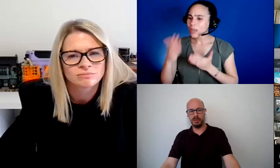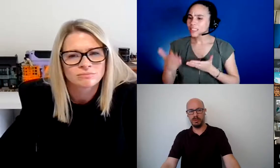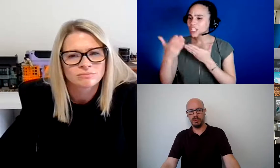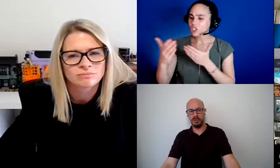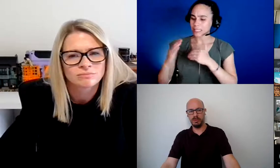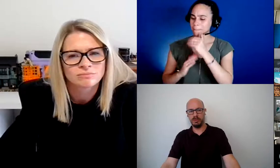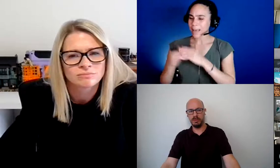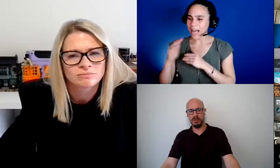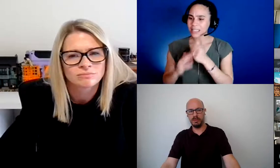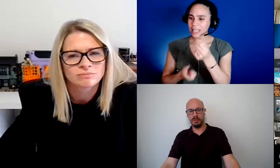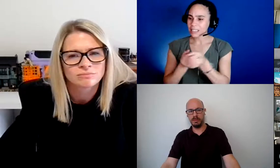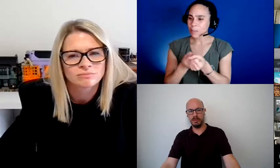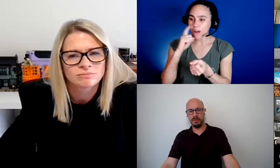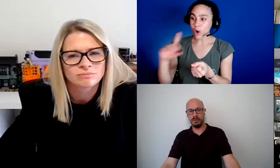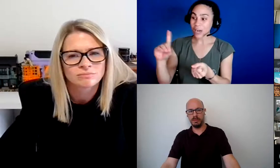disability focused employee groups?